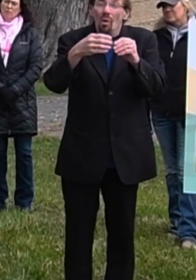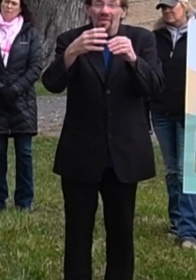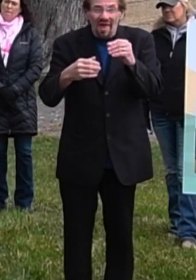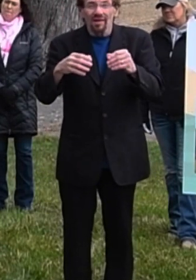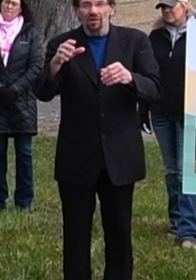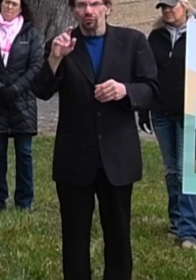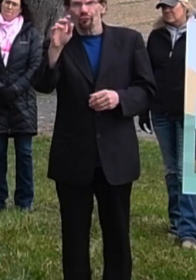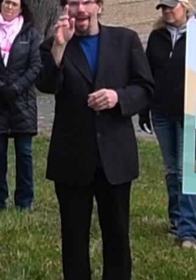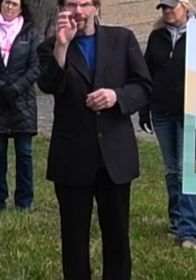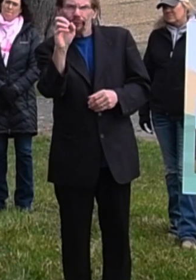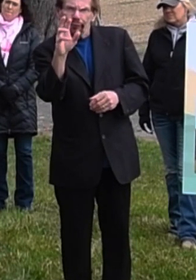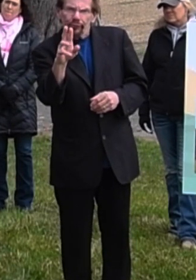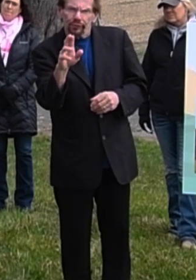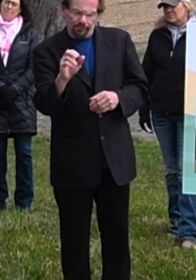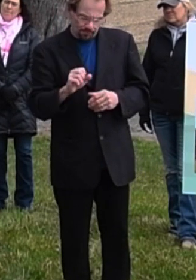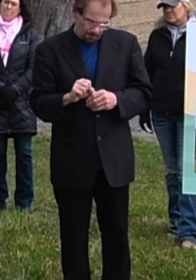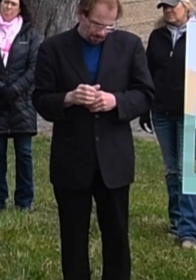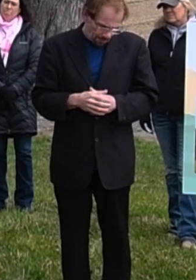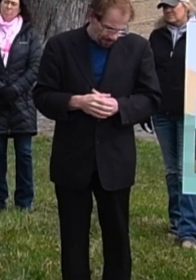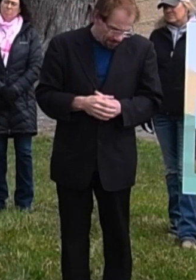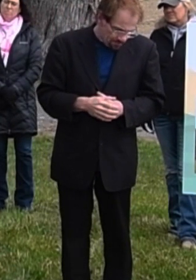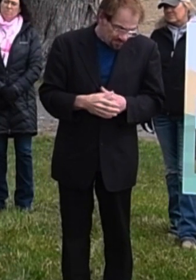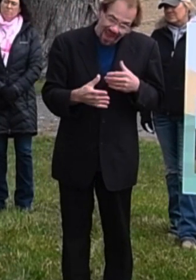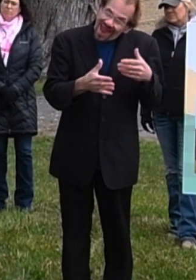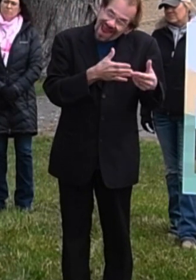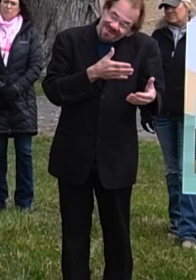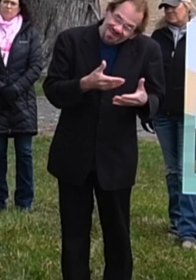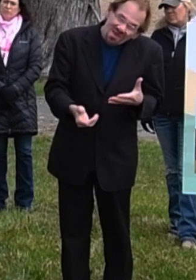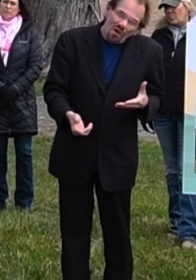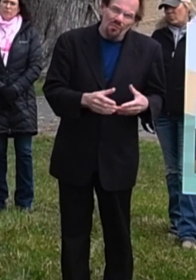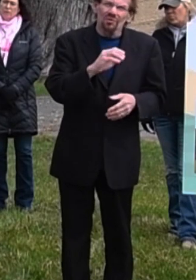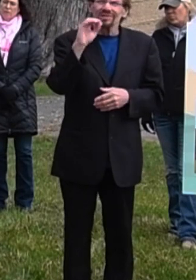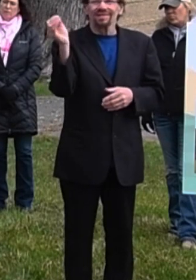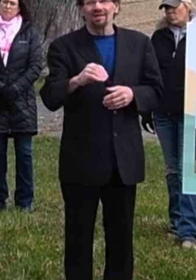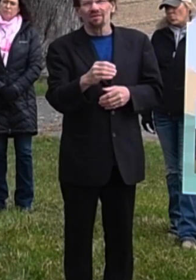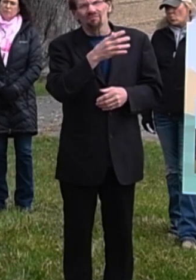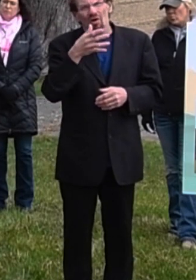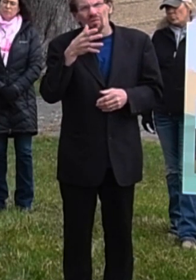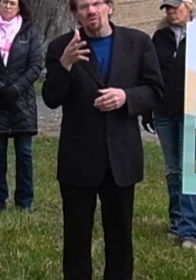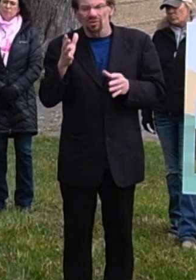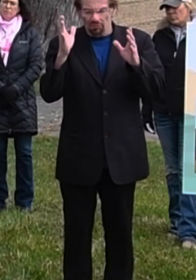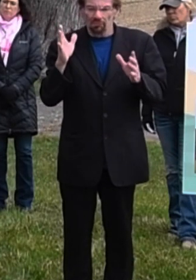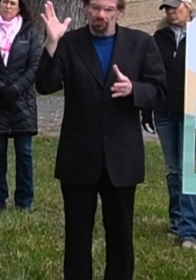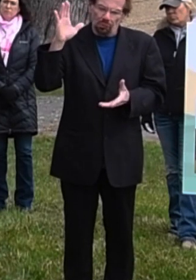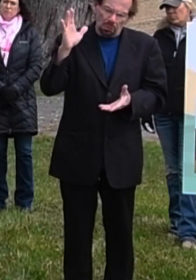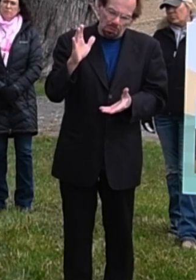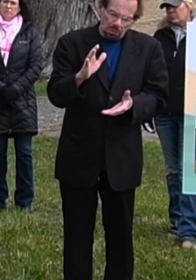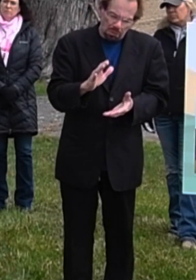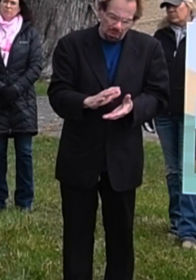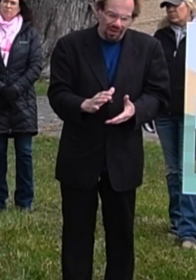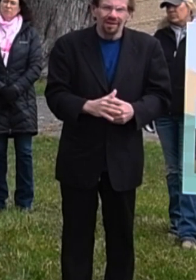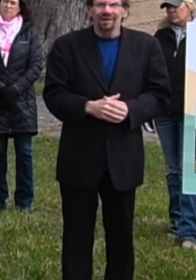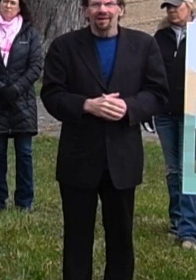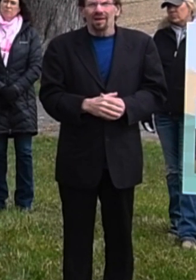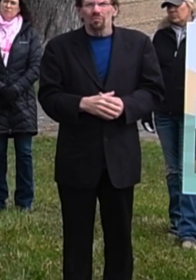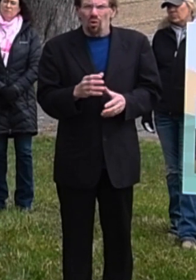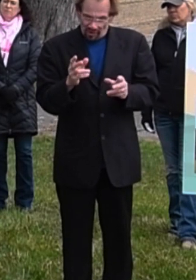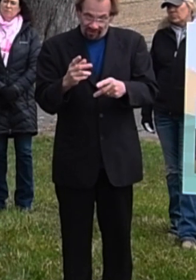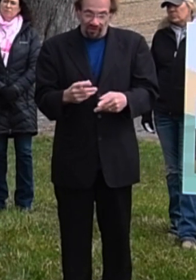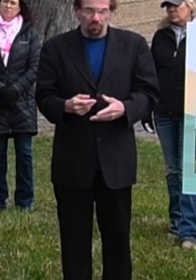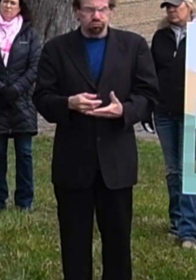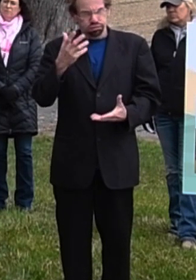1. Even though the percentage of farmers has declined steadily since 1945, the productivity has